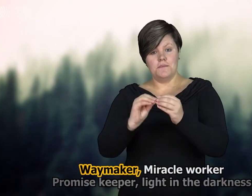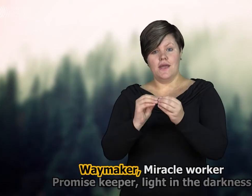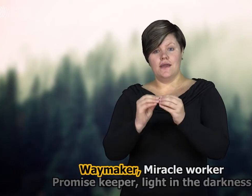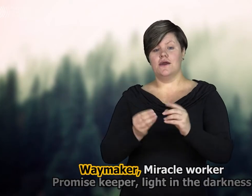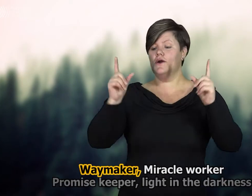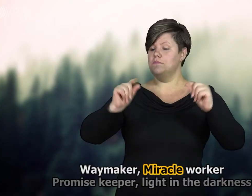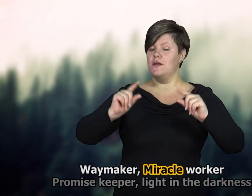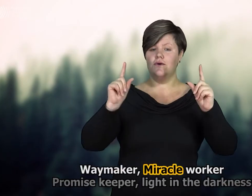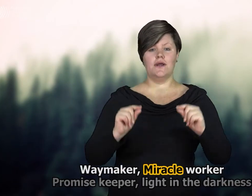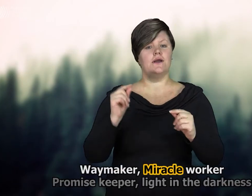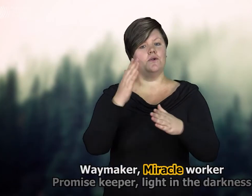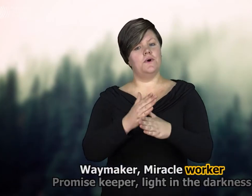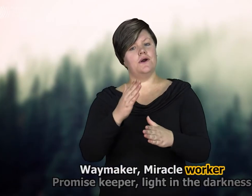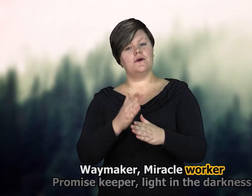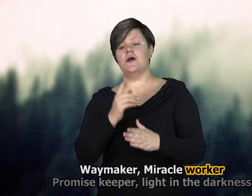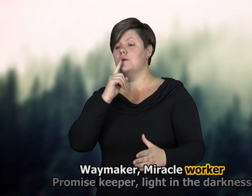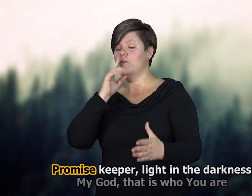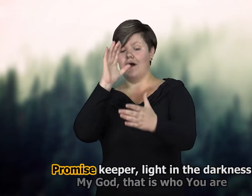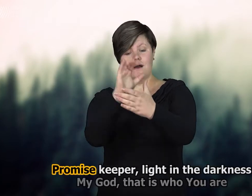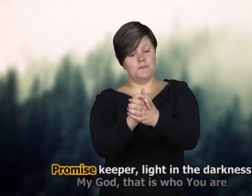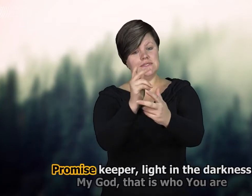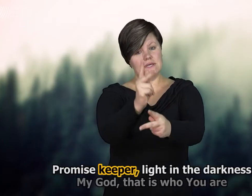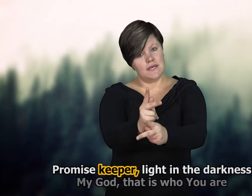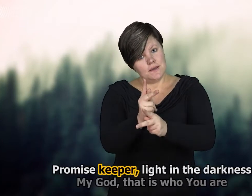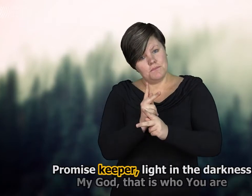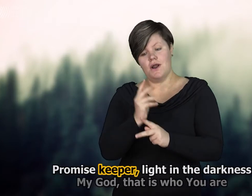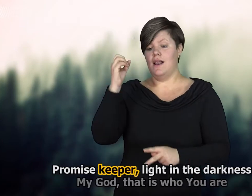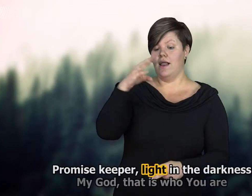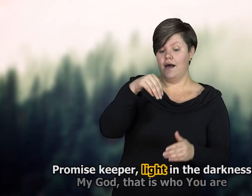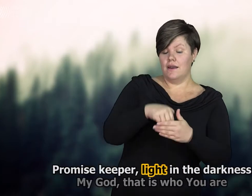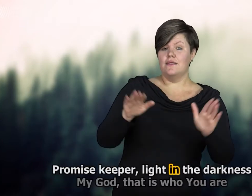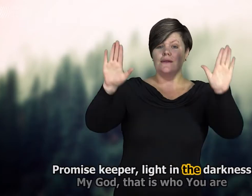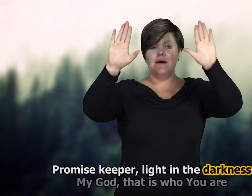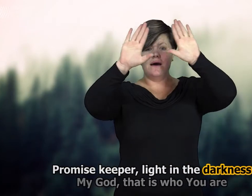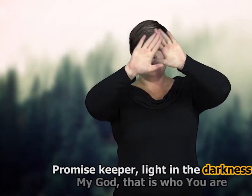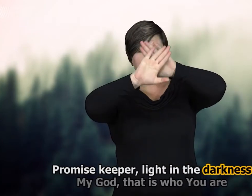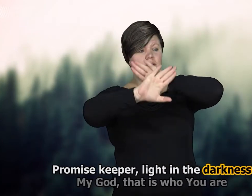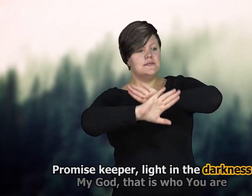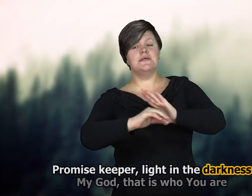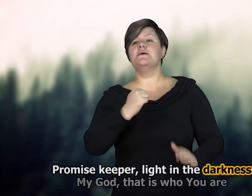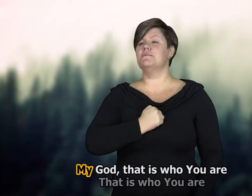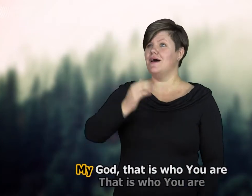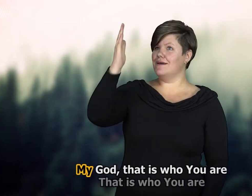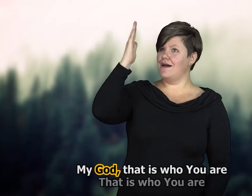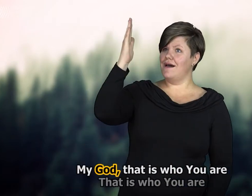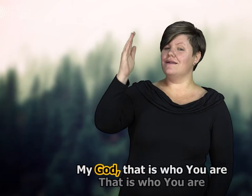Waymaker, miracle worker, promise keeper Light in the darkness, my God,